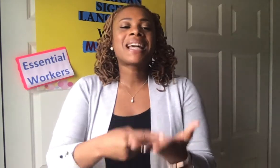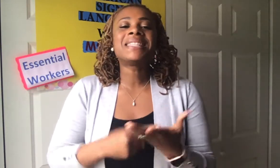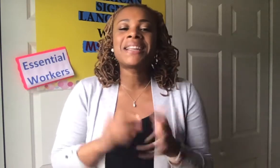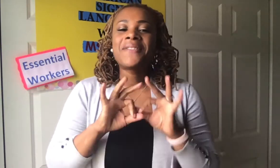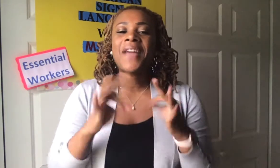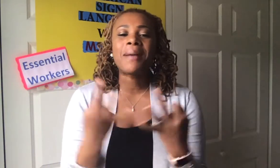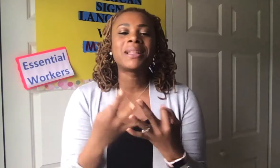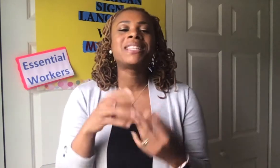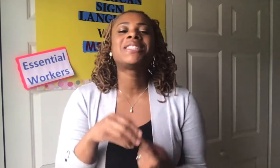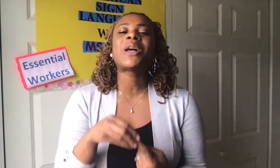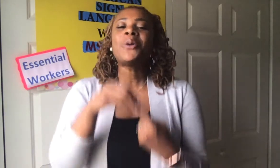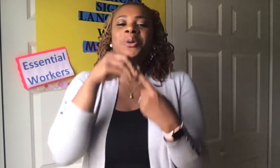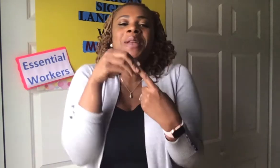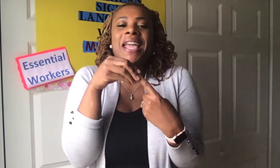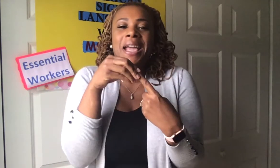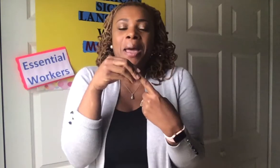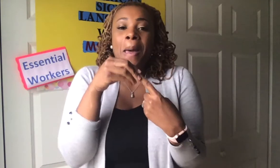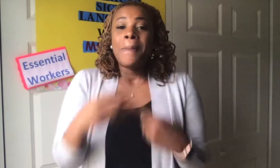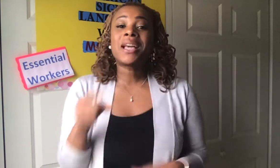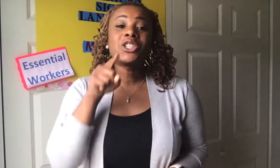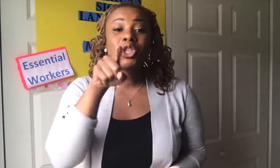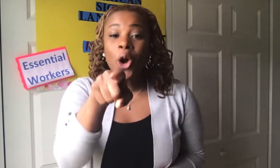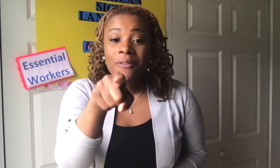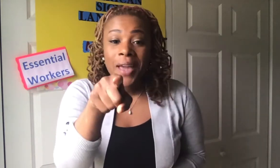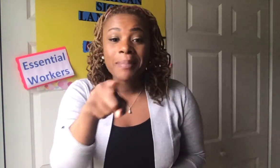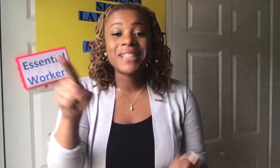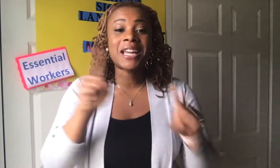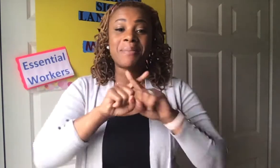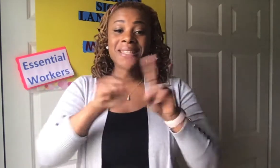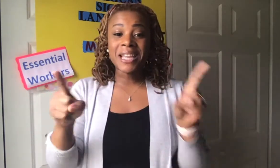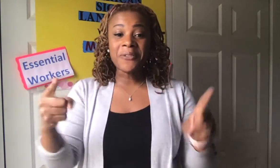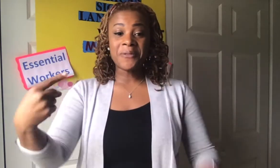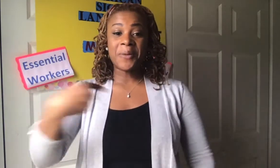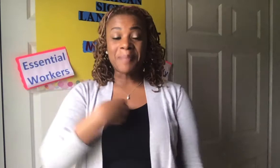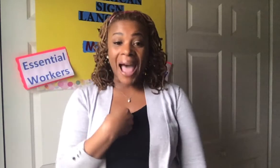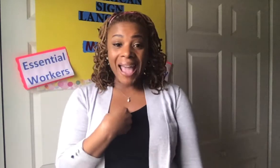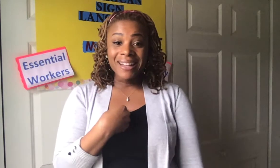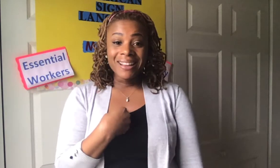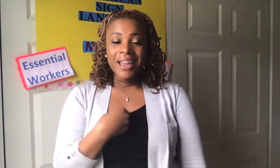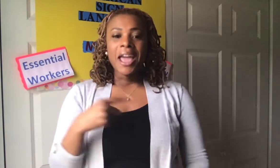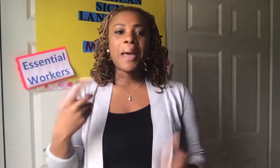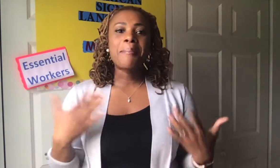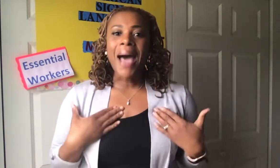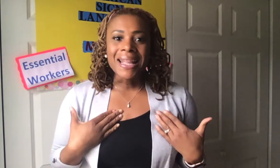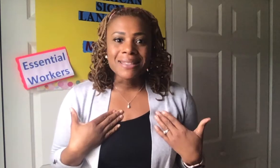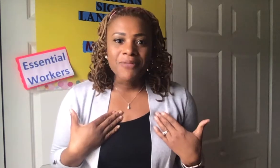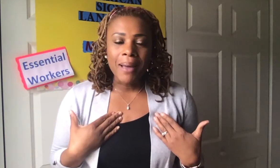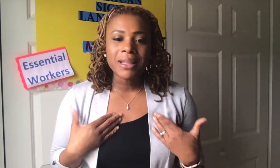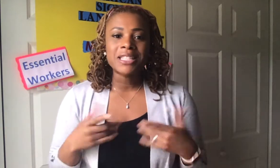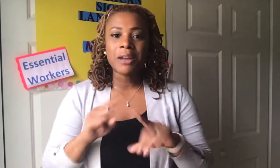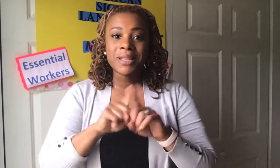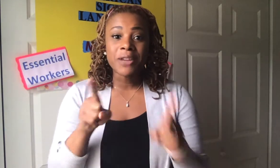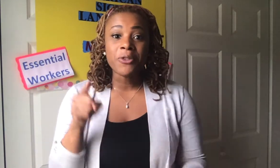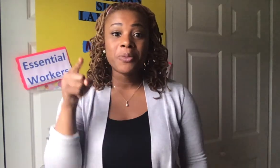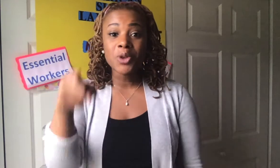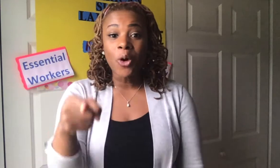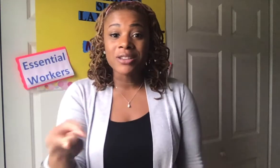discussing family so unique, because your family is going to be different from mine, and my family is going to be different from yours. And